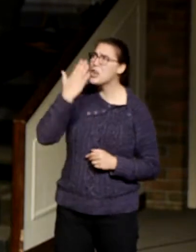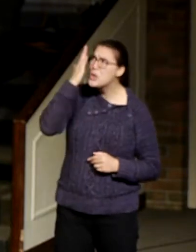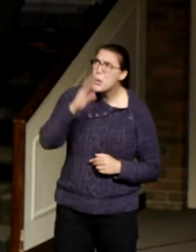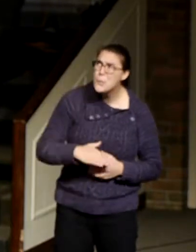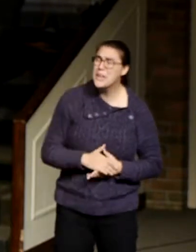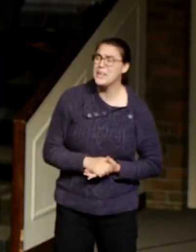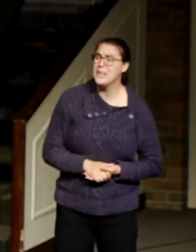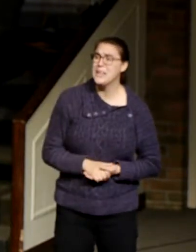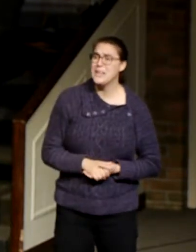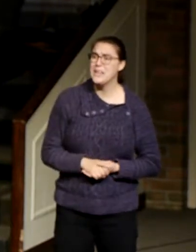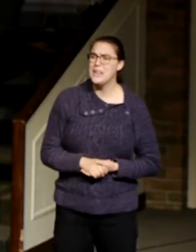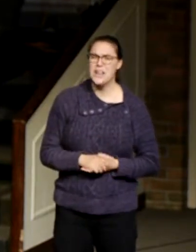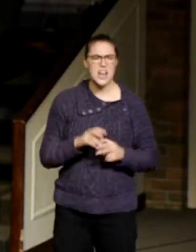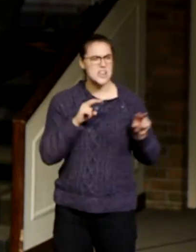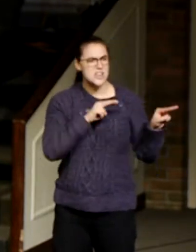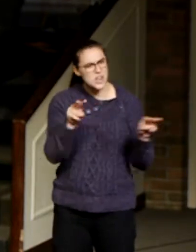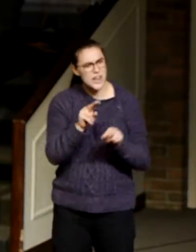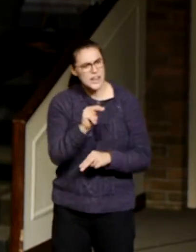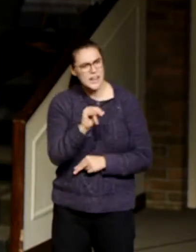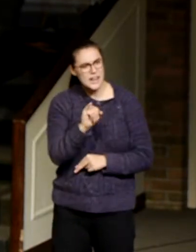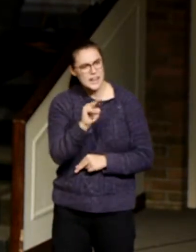said. Look at these Ninevites.